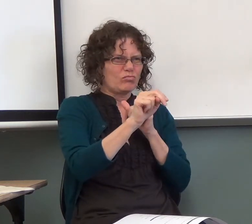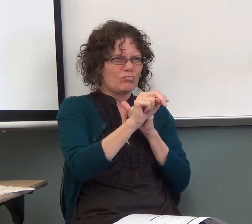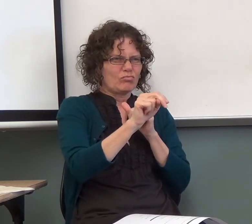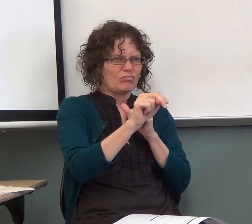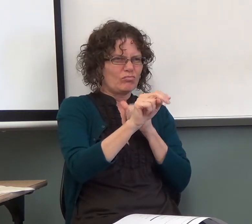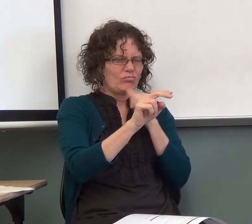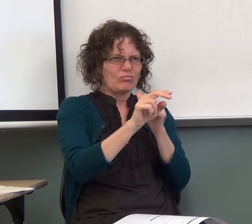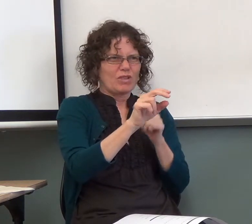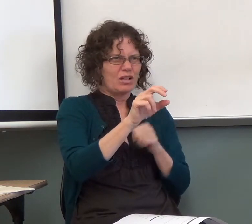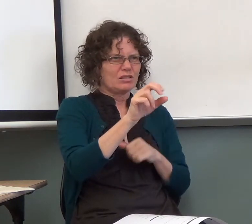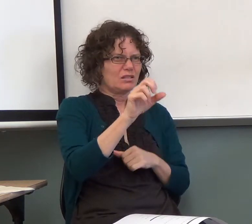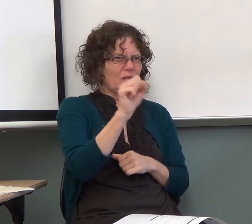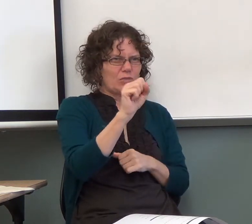not a subject, it's just a.